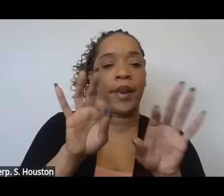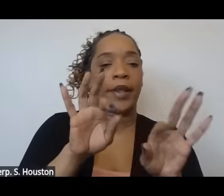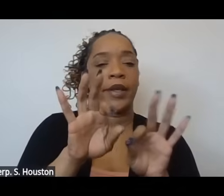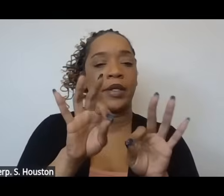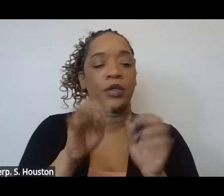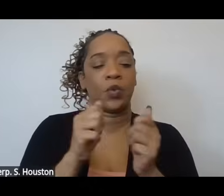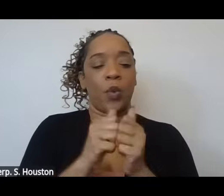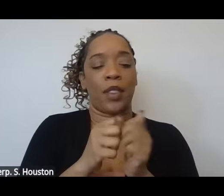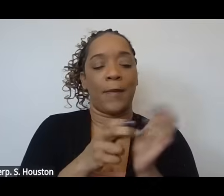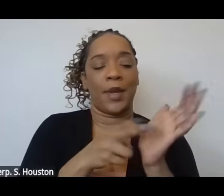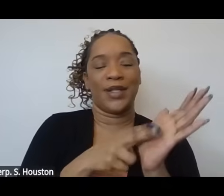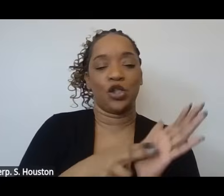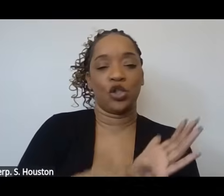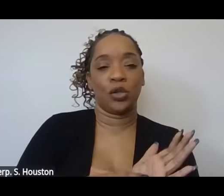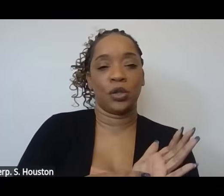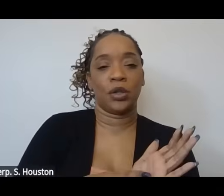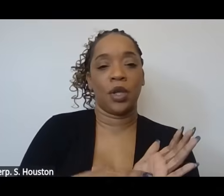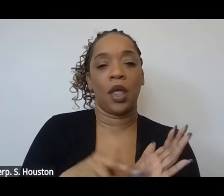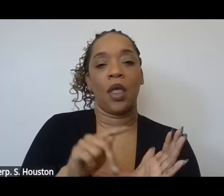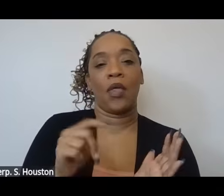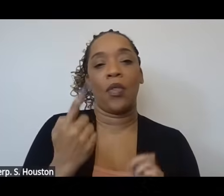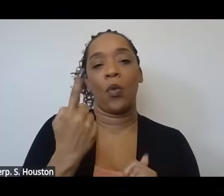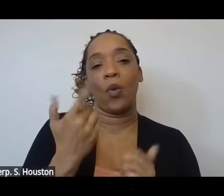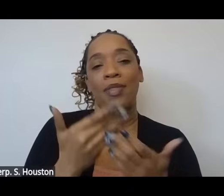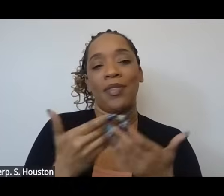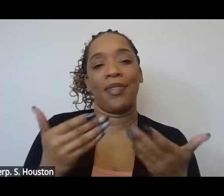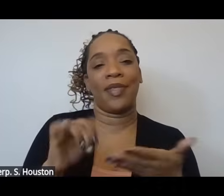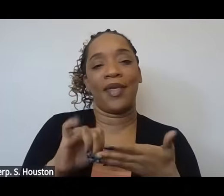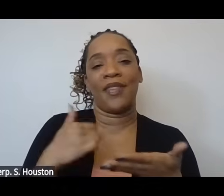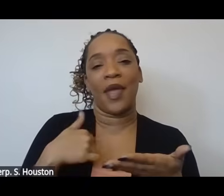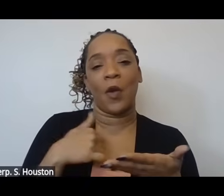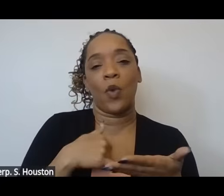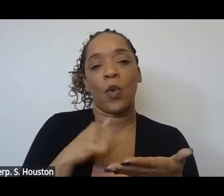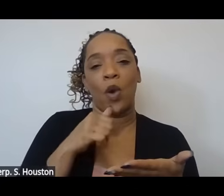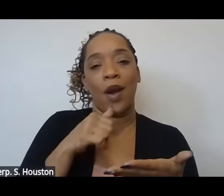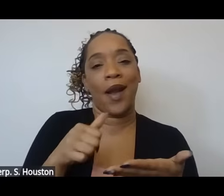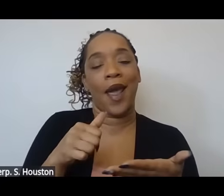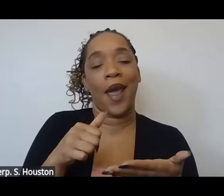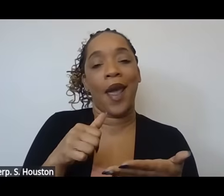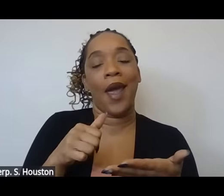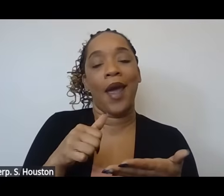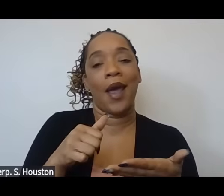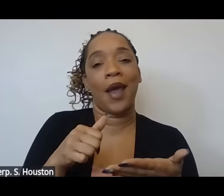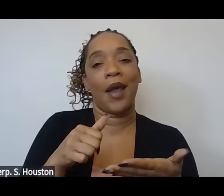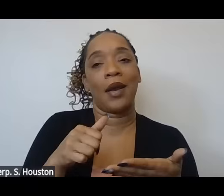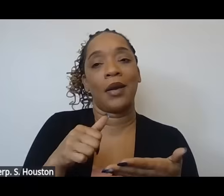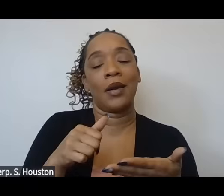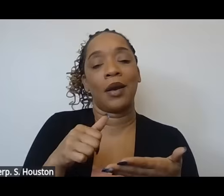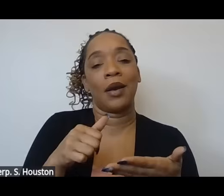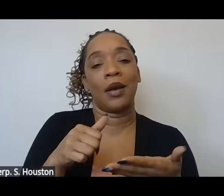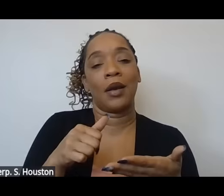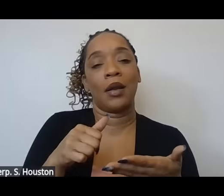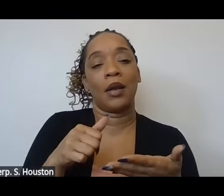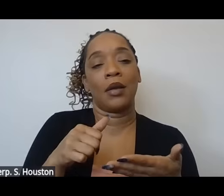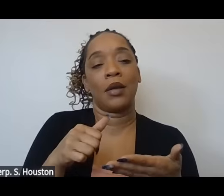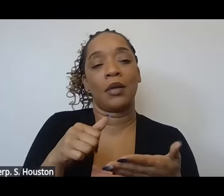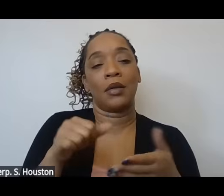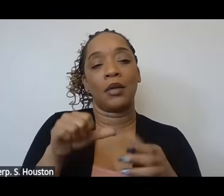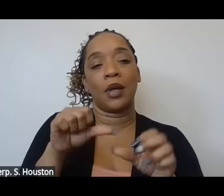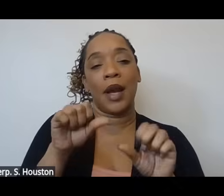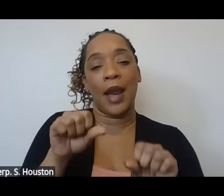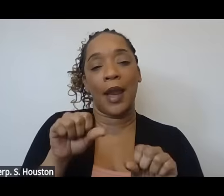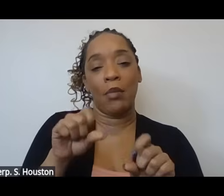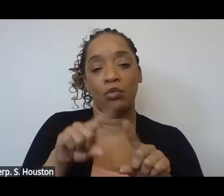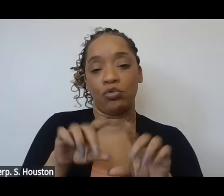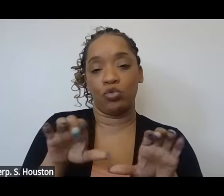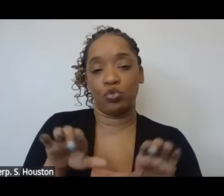not, the one thing that we were not able to do with that random sampling was validate